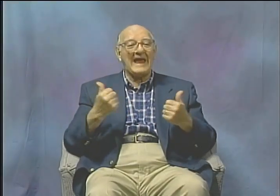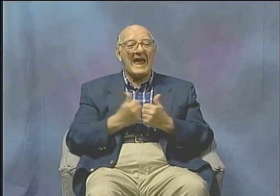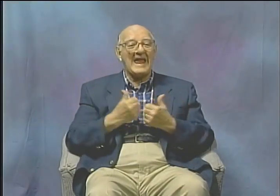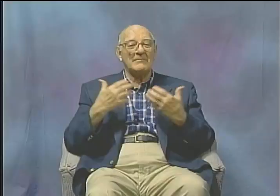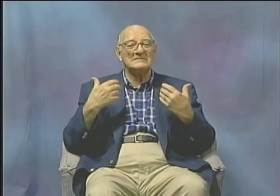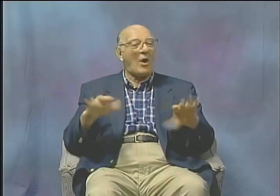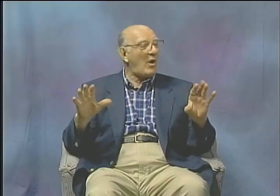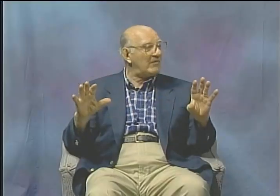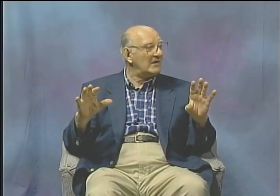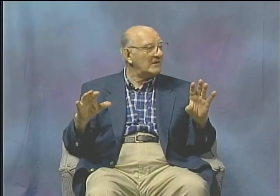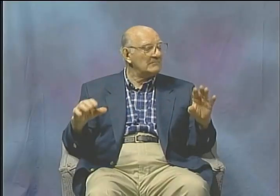game is over.